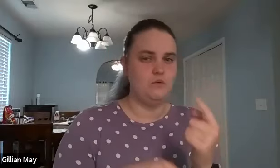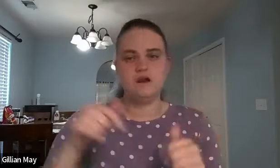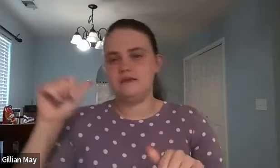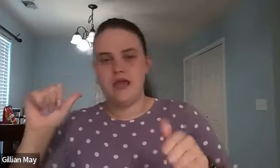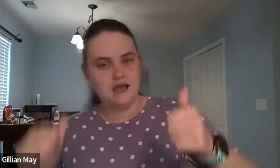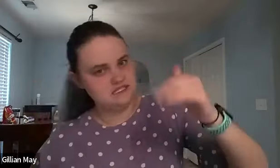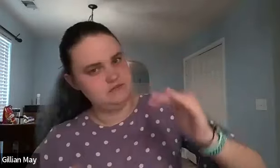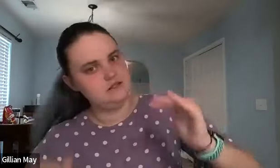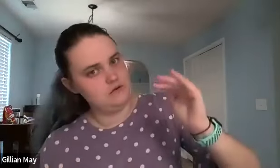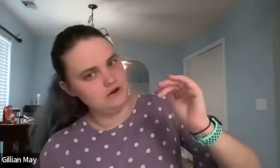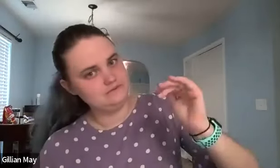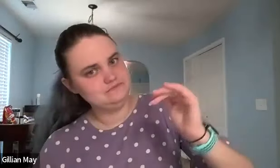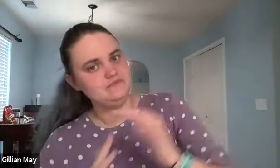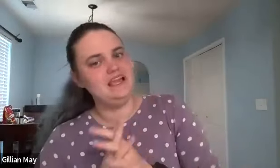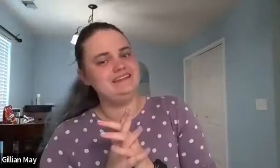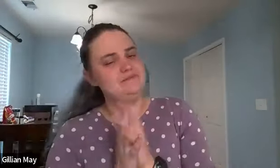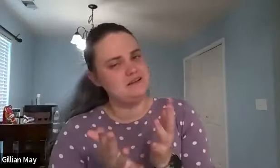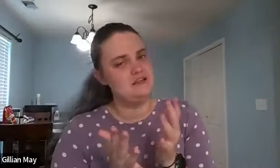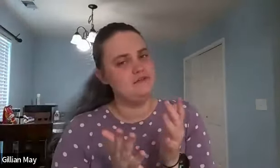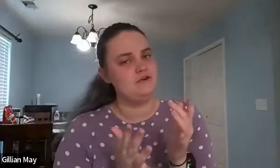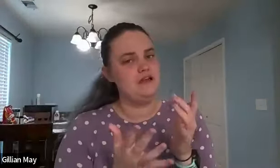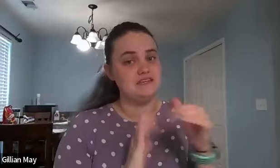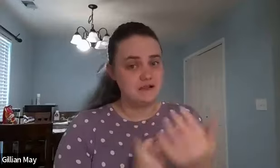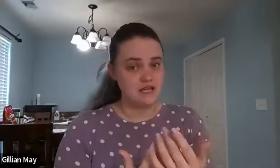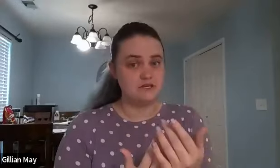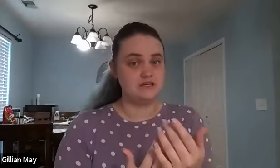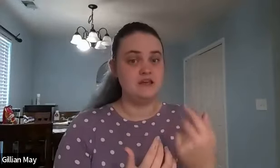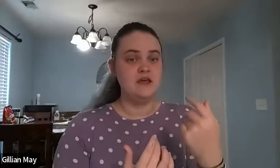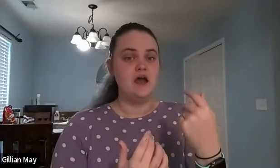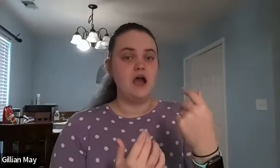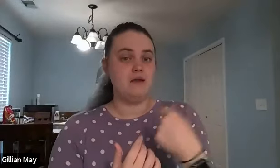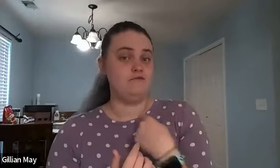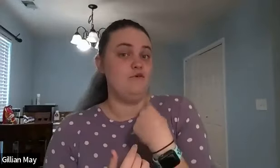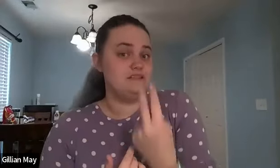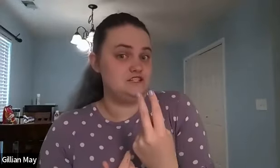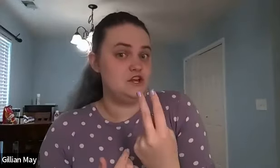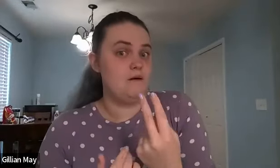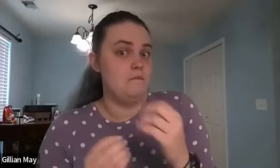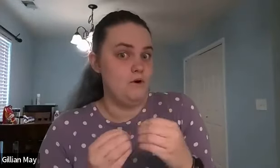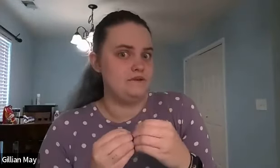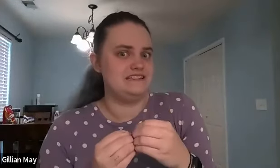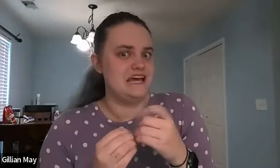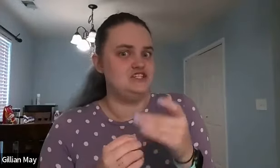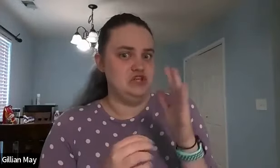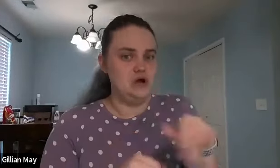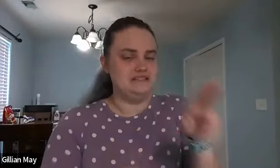One of them has to be lower. And typically for like this class, because I'm voicing to y'all more because that's y'all's